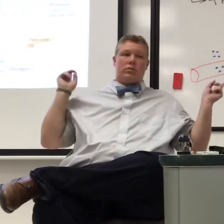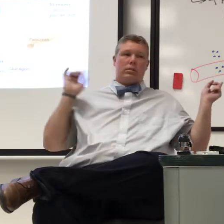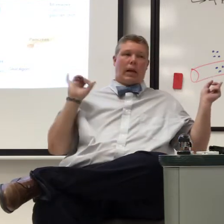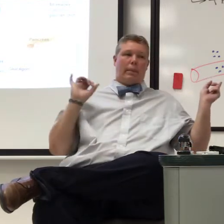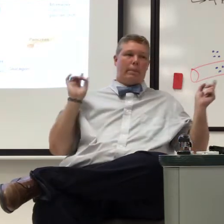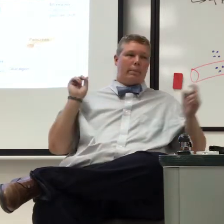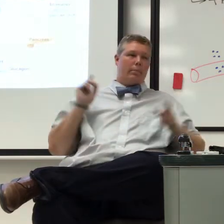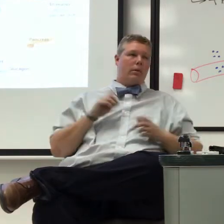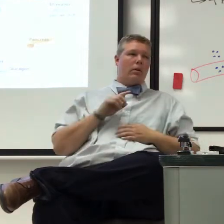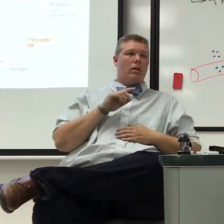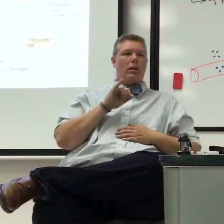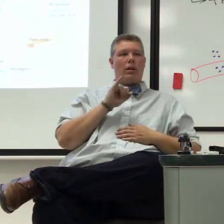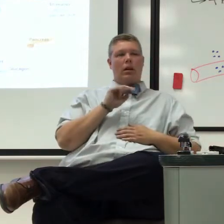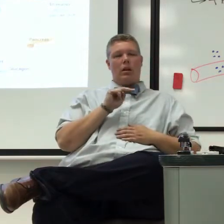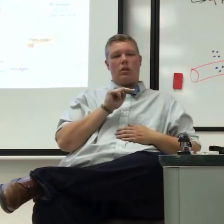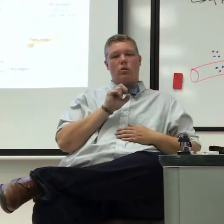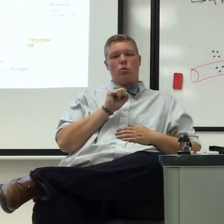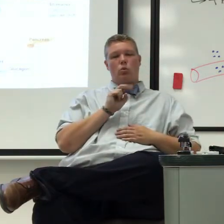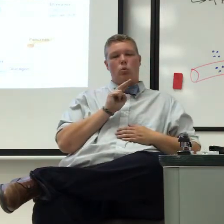insulin receptor.